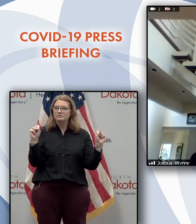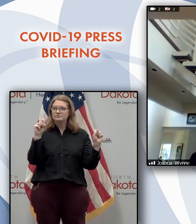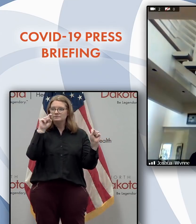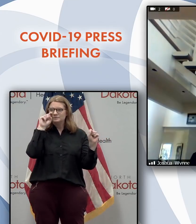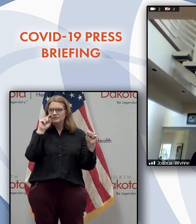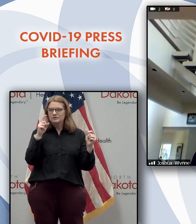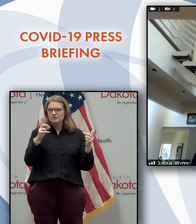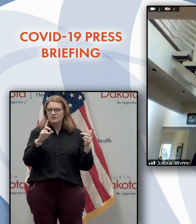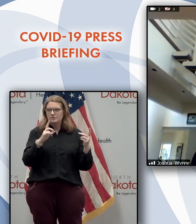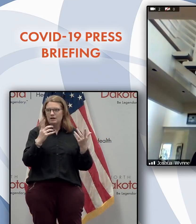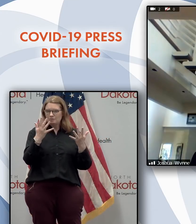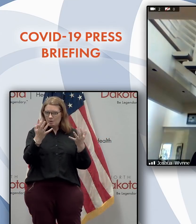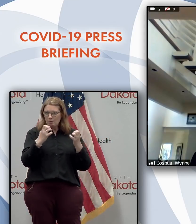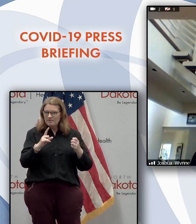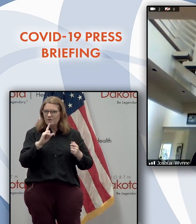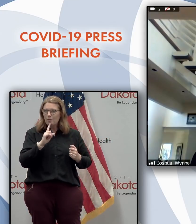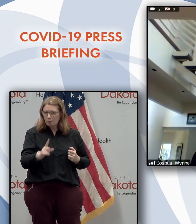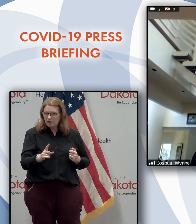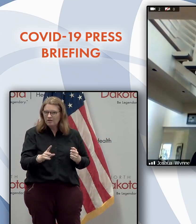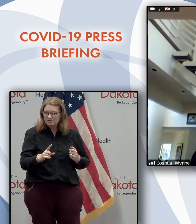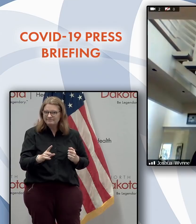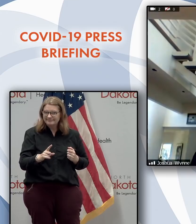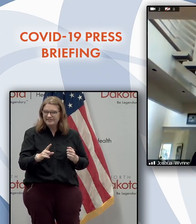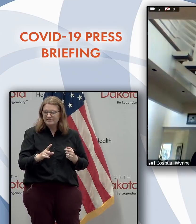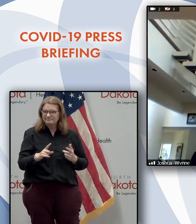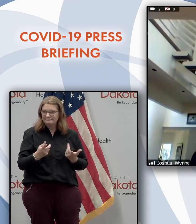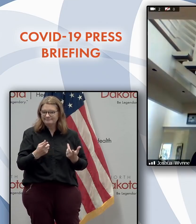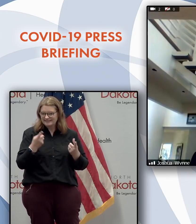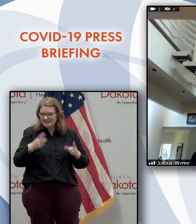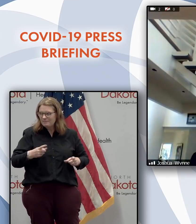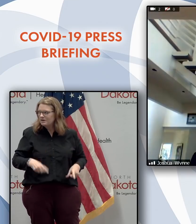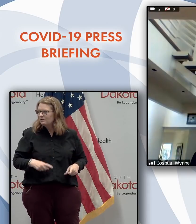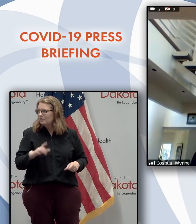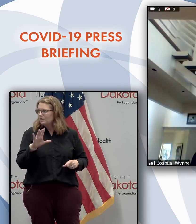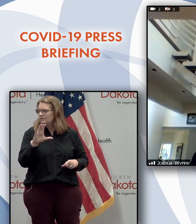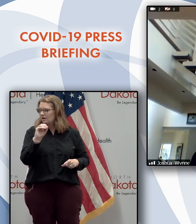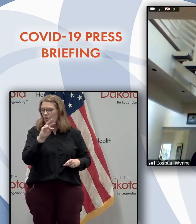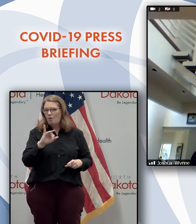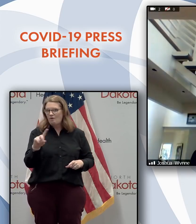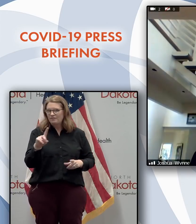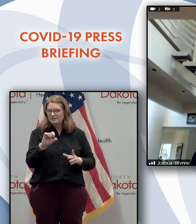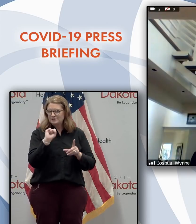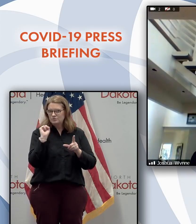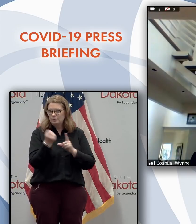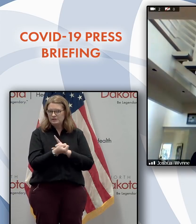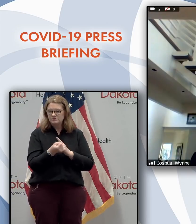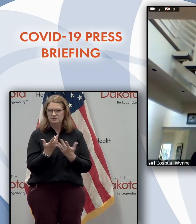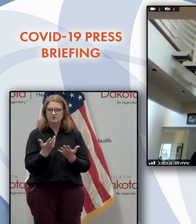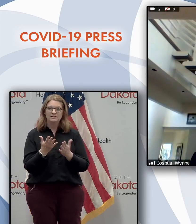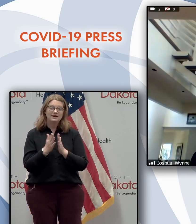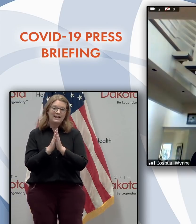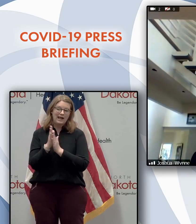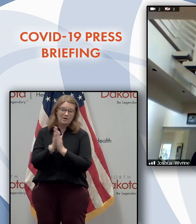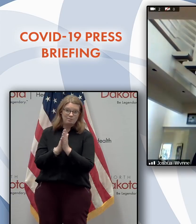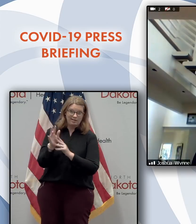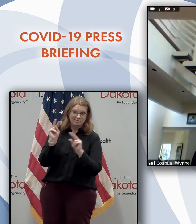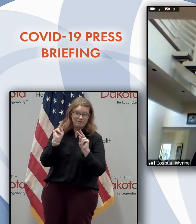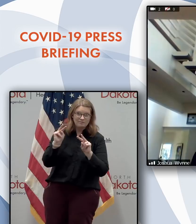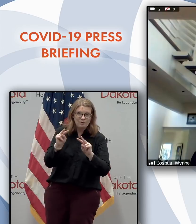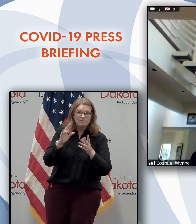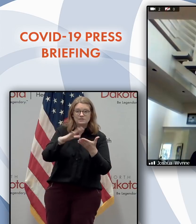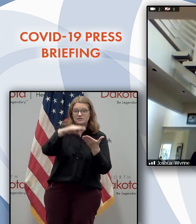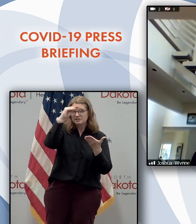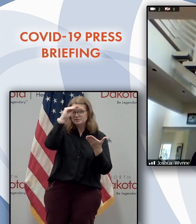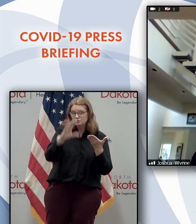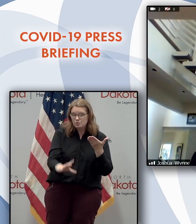given the reality of the COVID situation. And we really look forward to having our